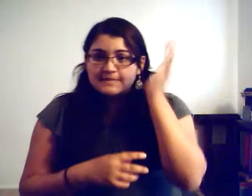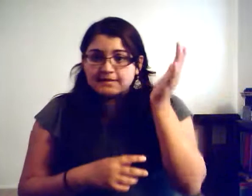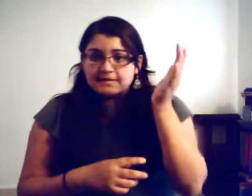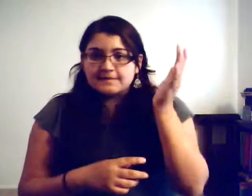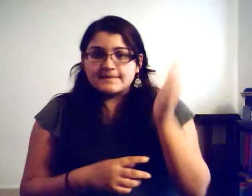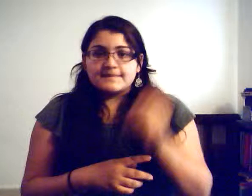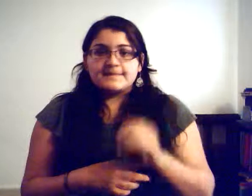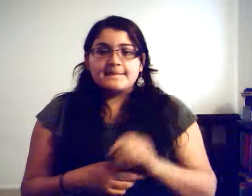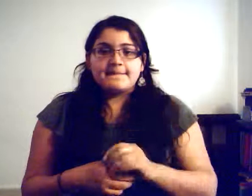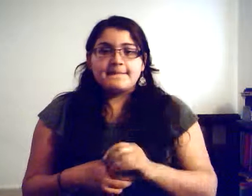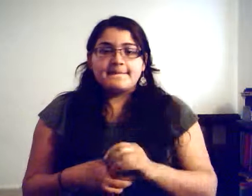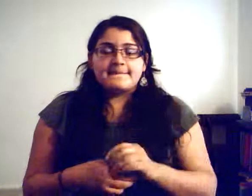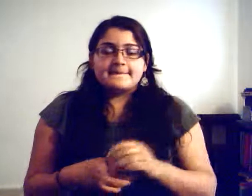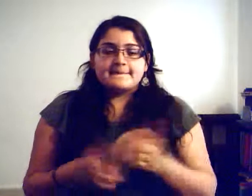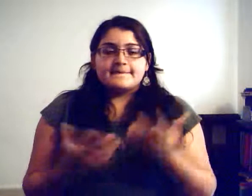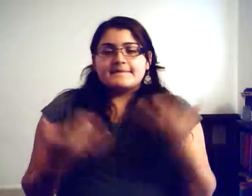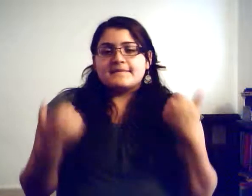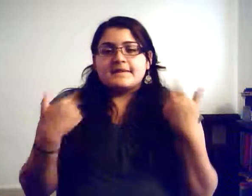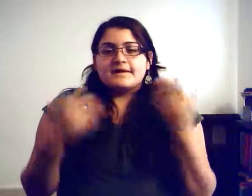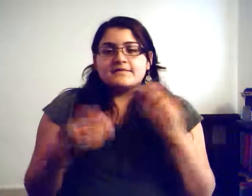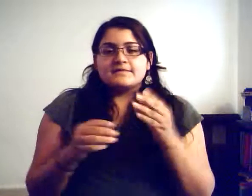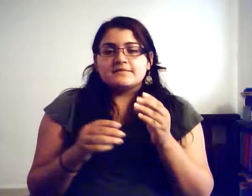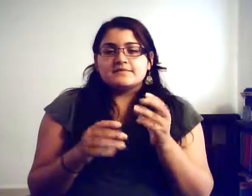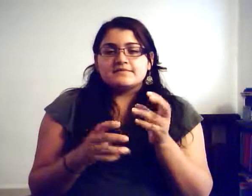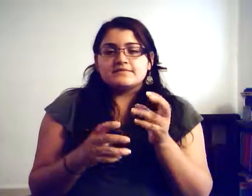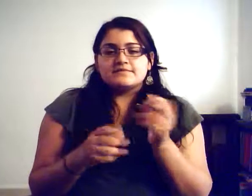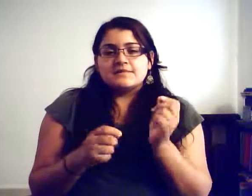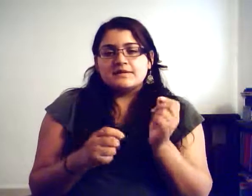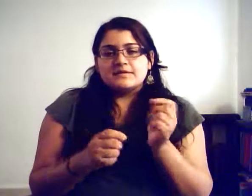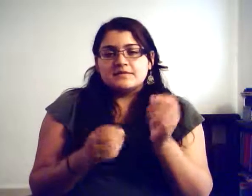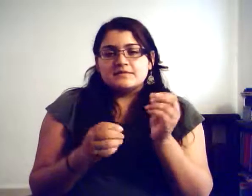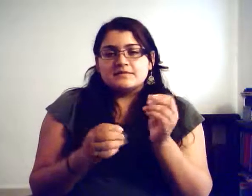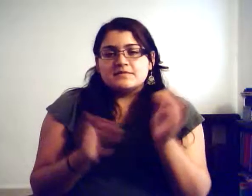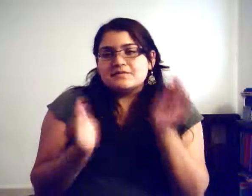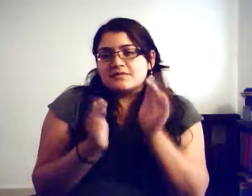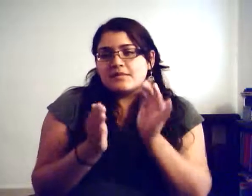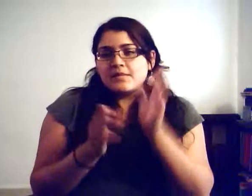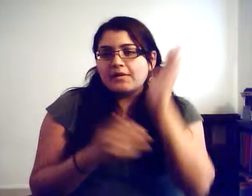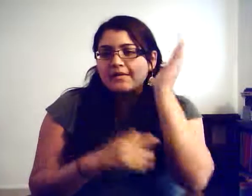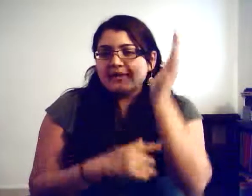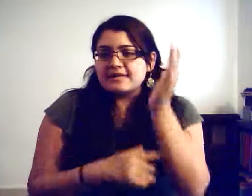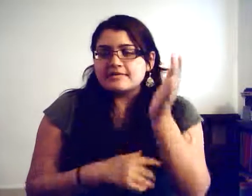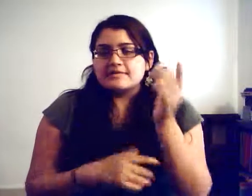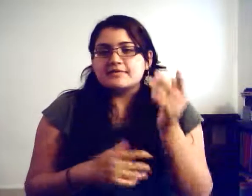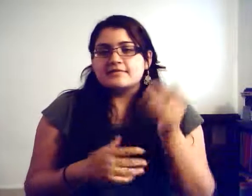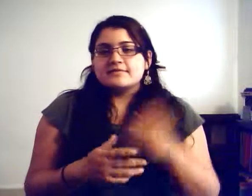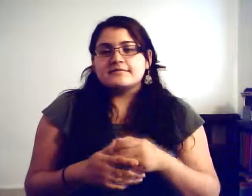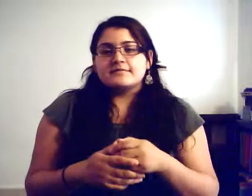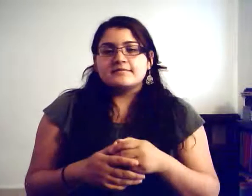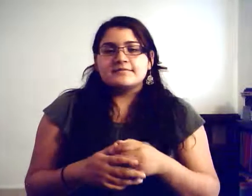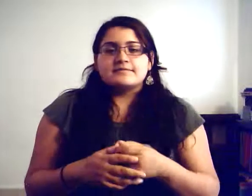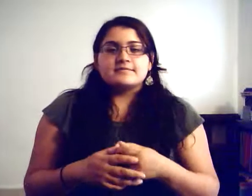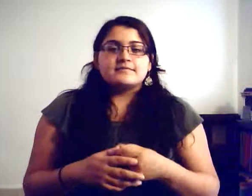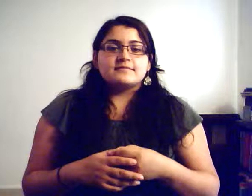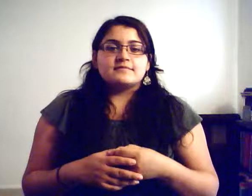little mini lecture on some important content that they determine on their own from their